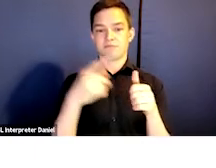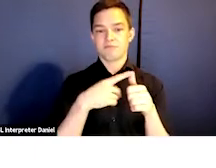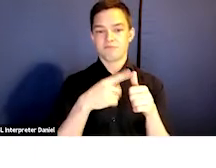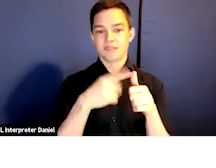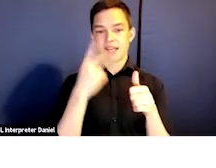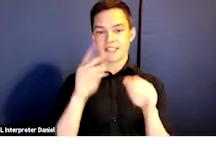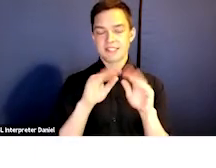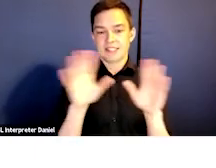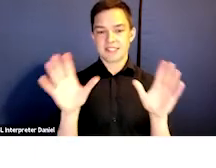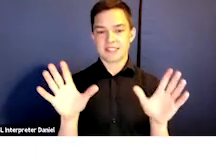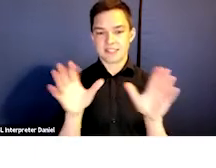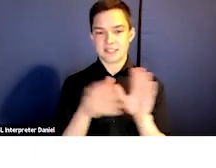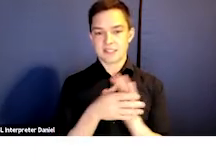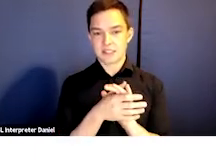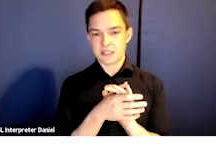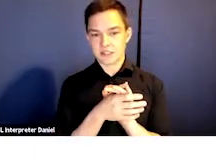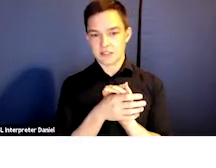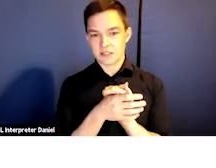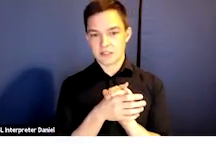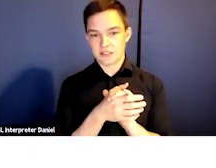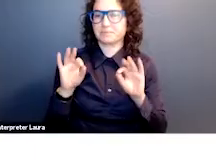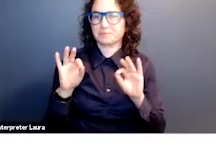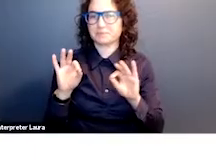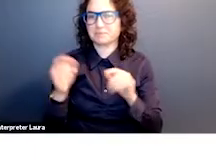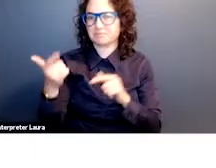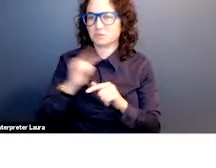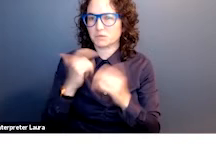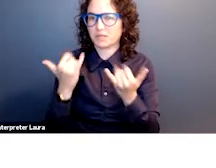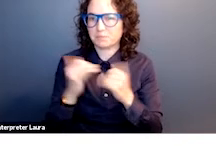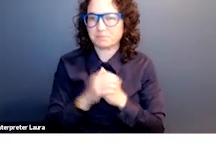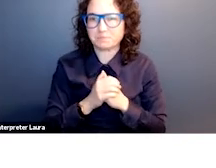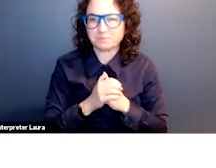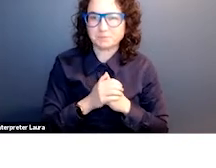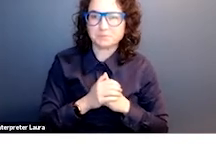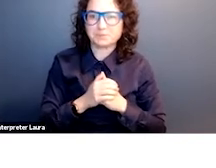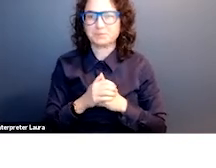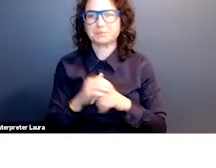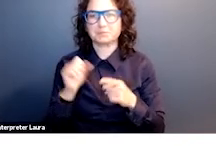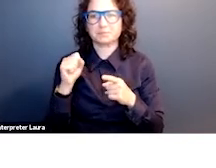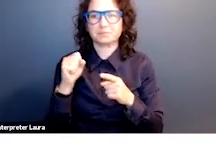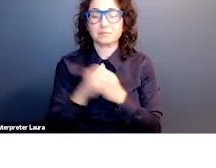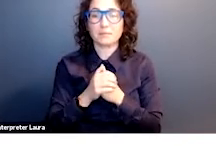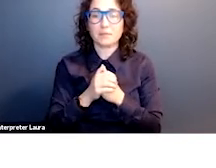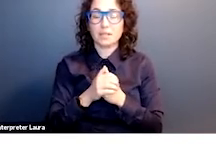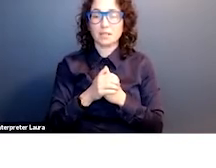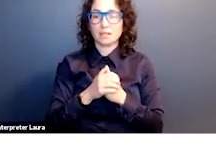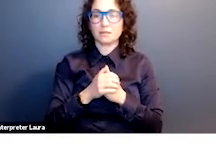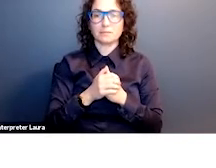the in the screen of the Zoom, and my